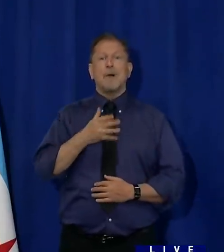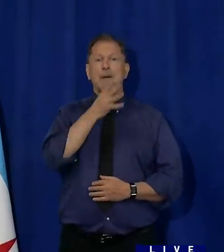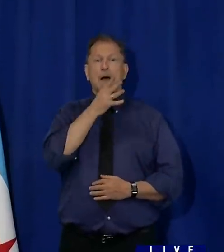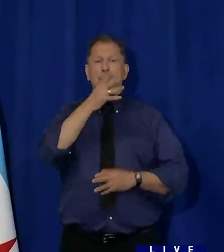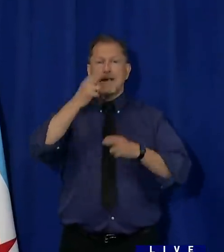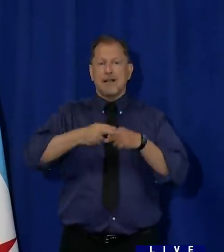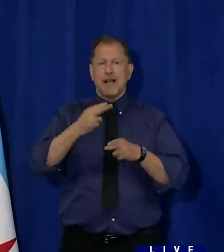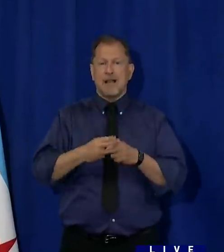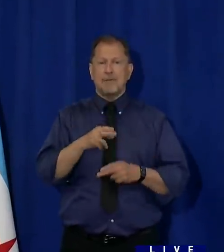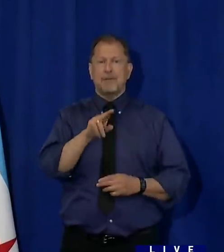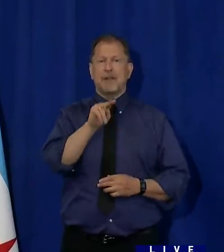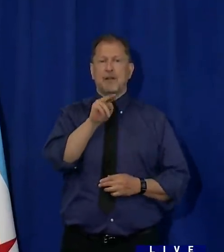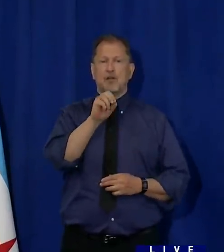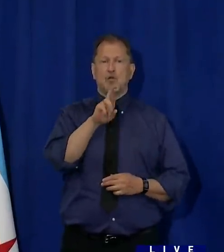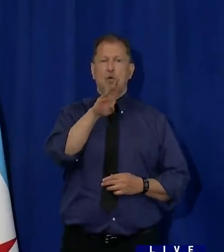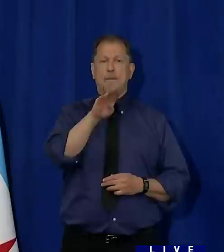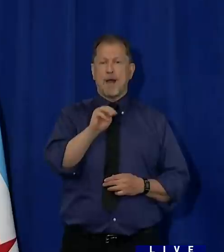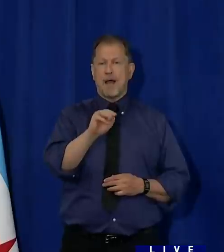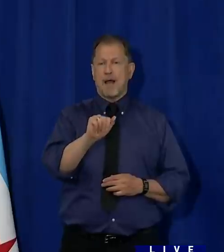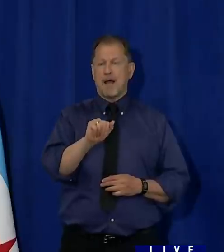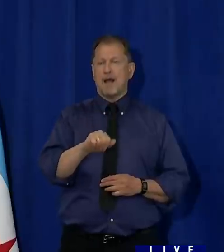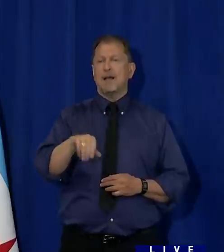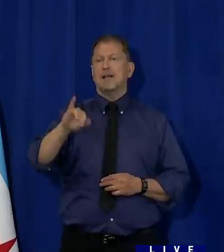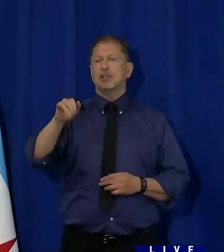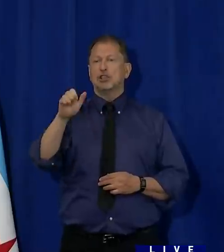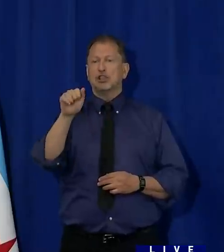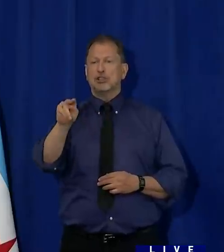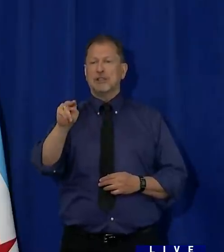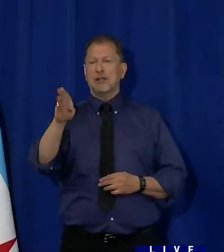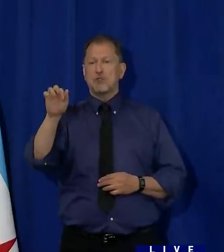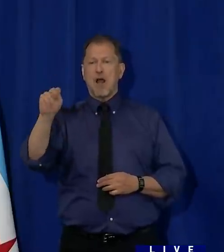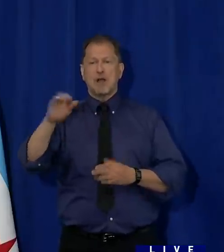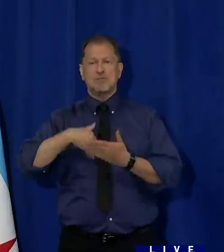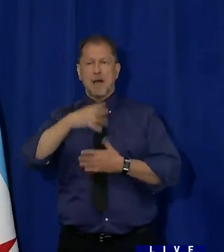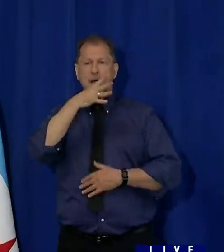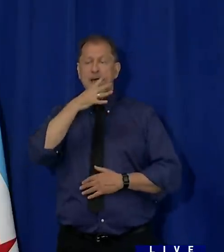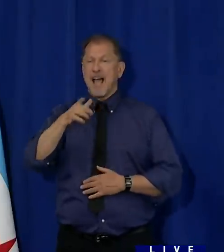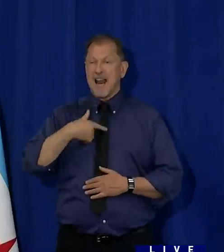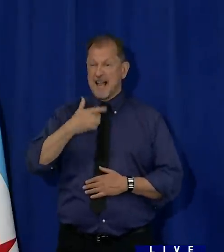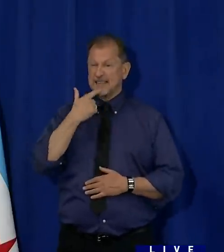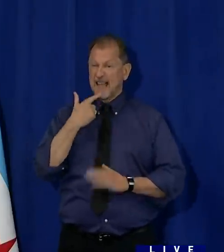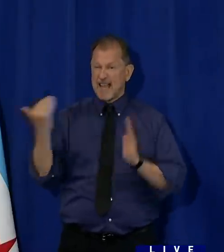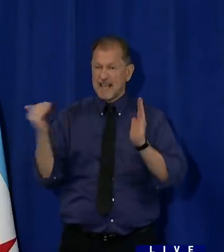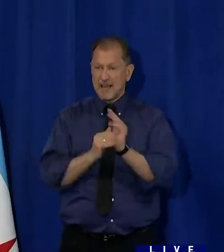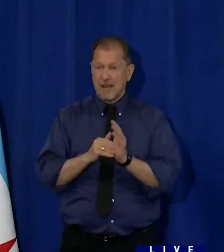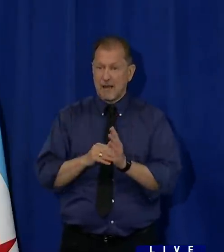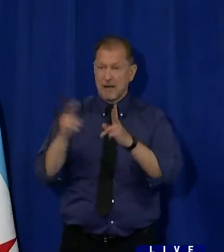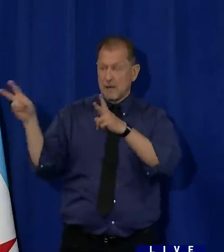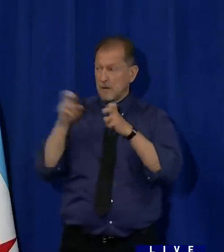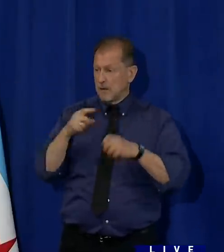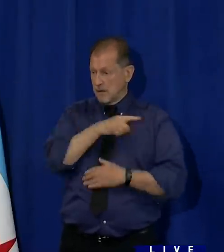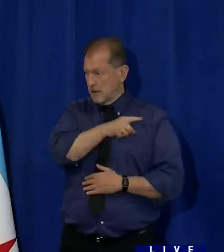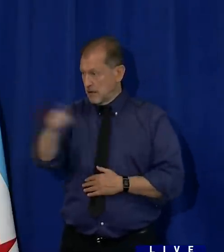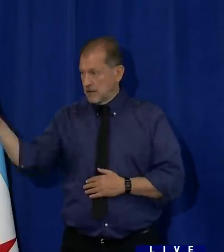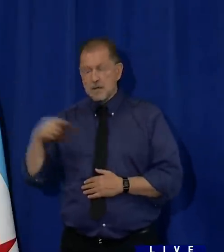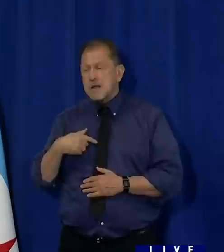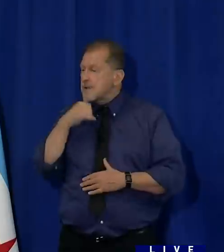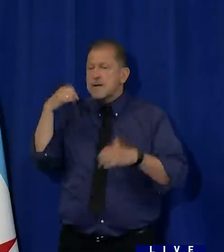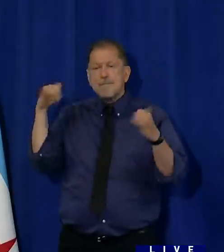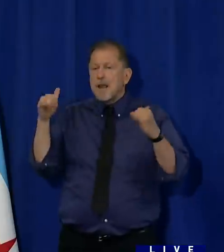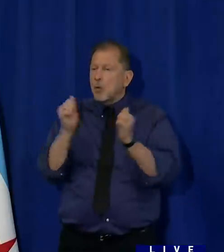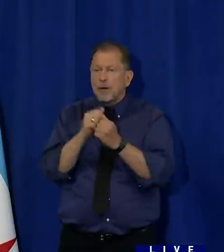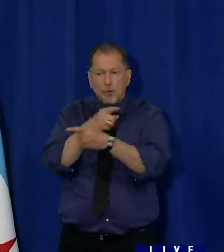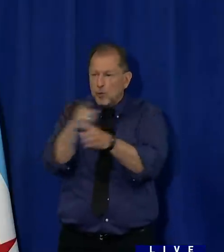I'm not playing with you. That I mean what I say when I say we're going to hold you accountable, and that